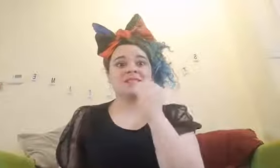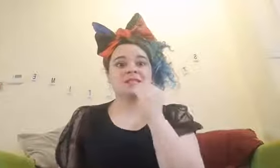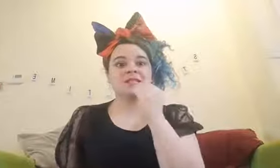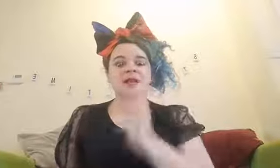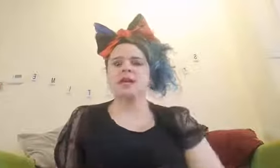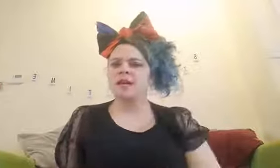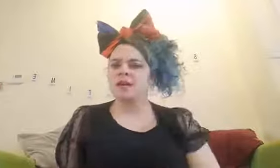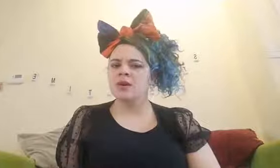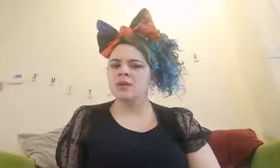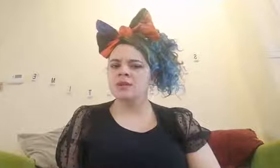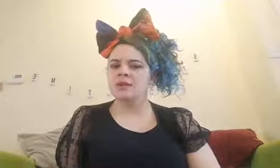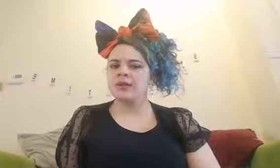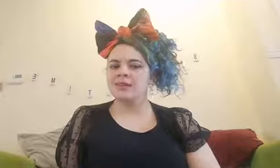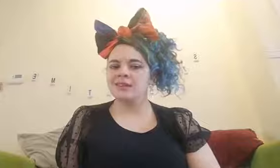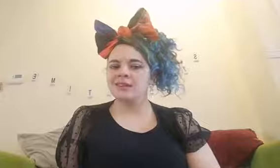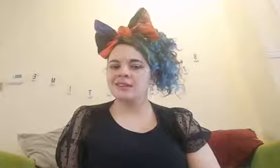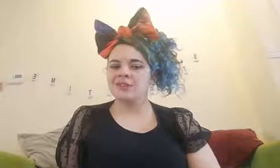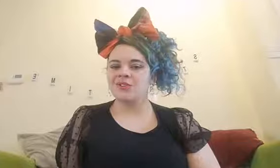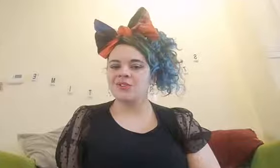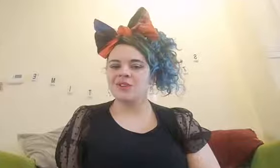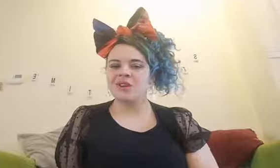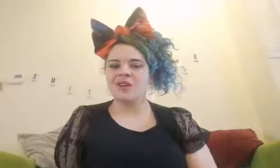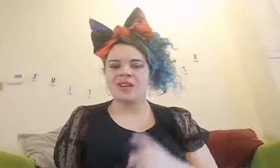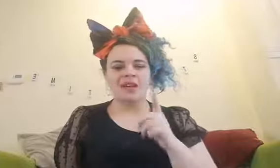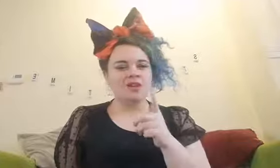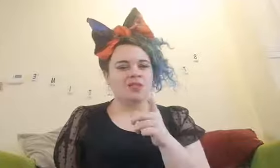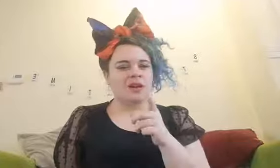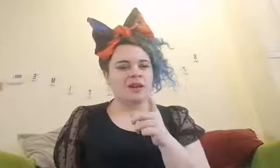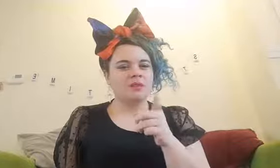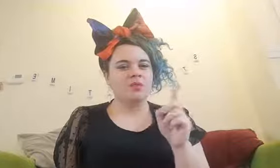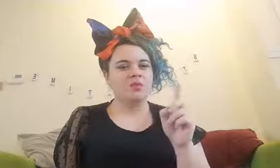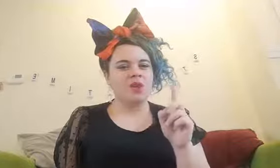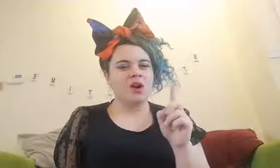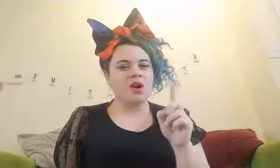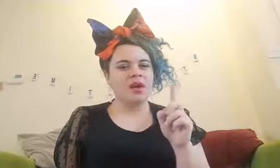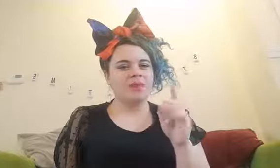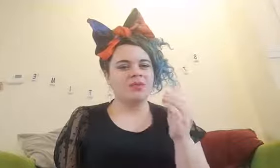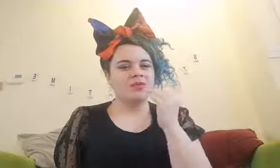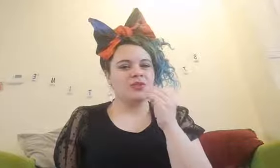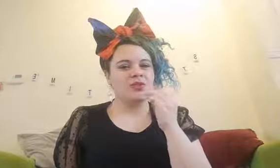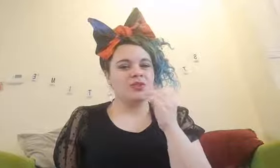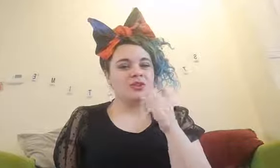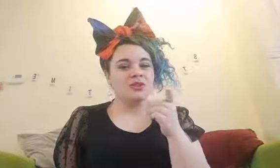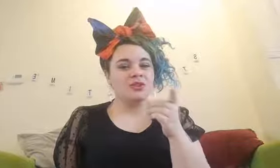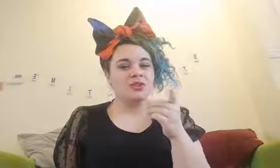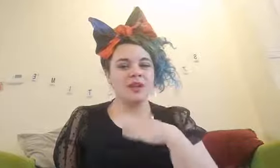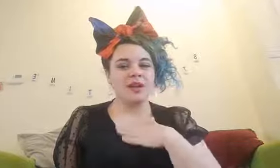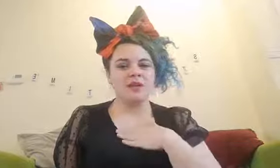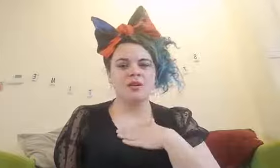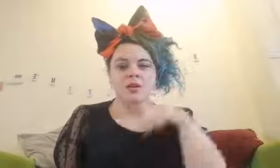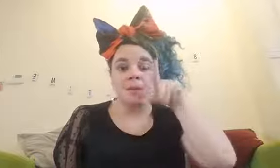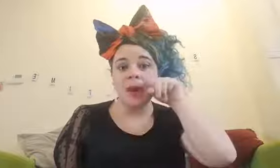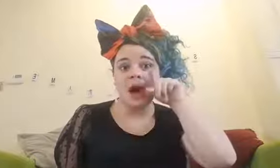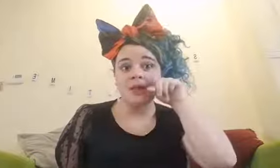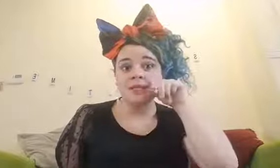eat. He also liked food like you like. So what kind of food do you like? Oh, birds. Yeah, it